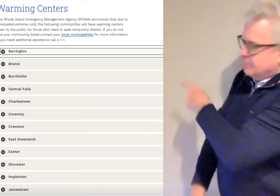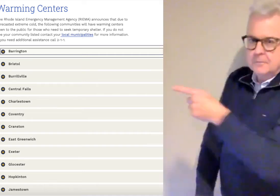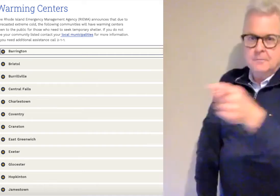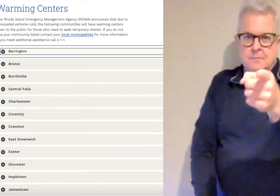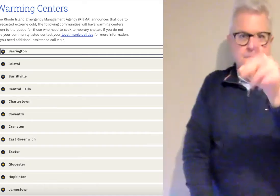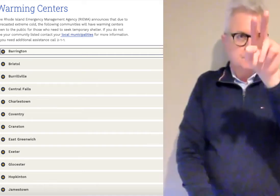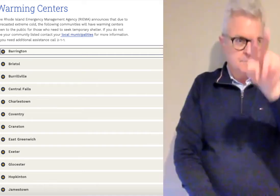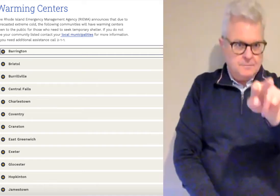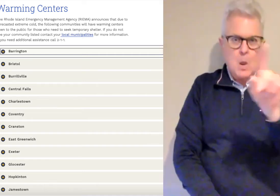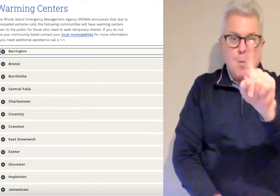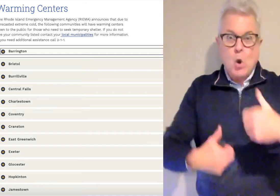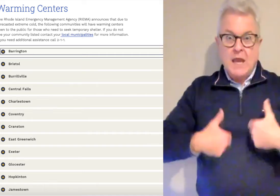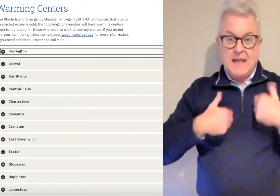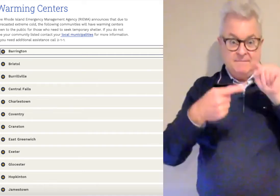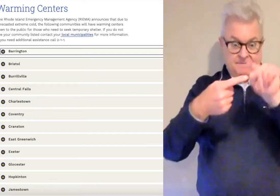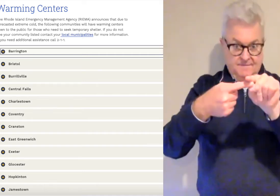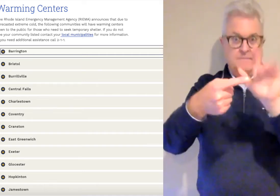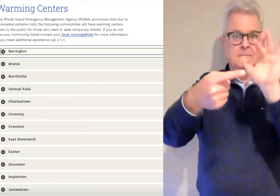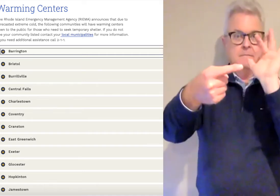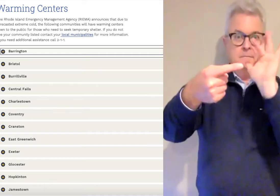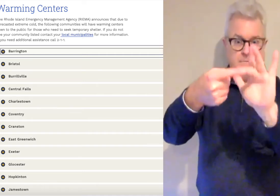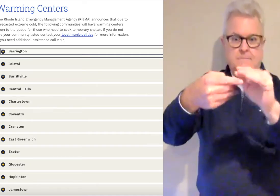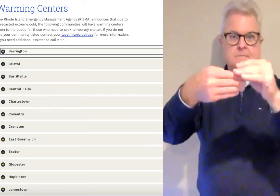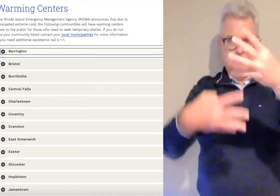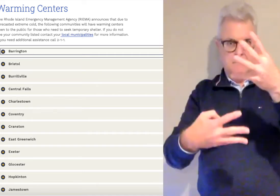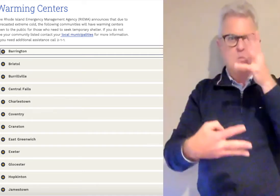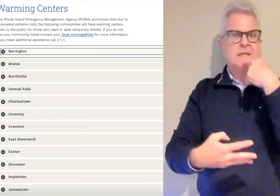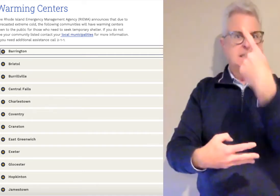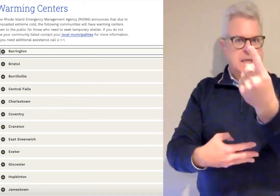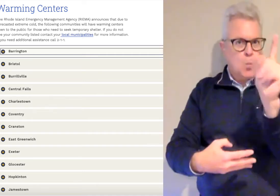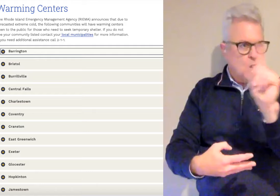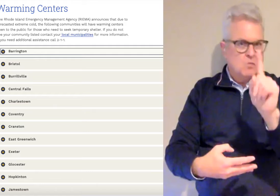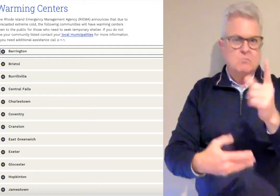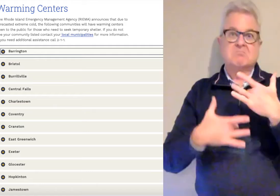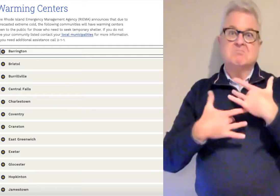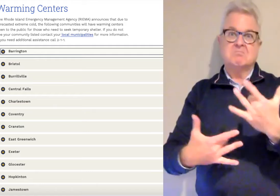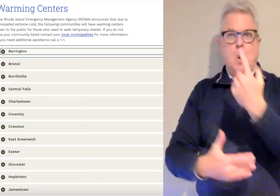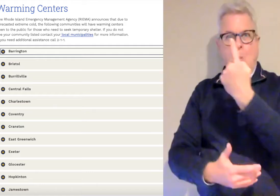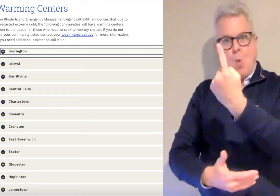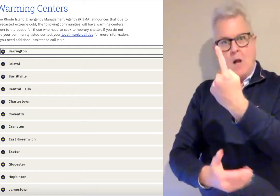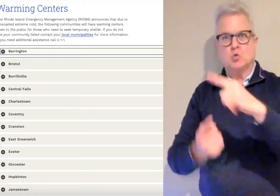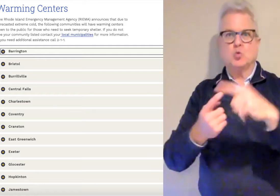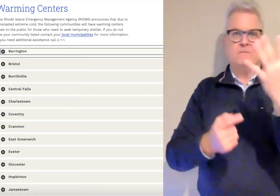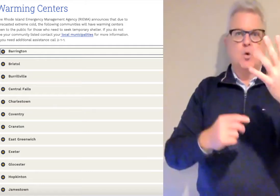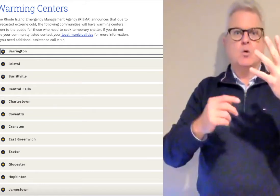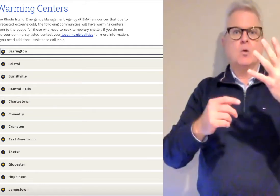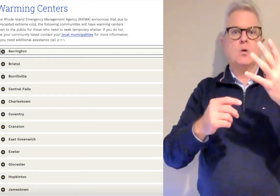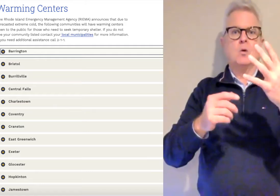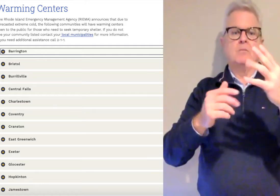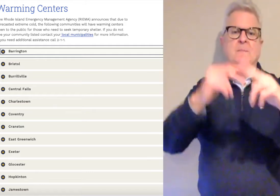now. So as you look there, you will click on to the one that's closest to your home and it will provide you with the information of